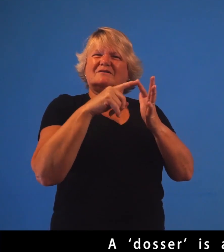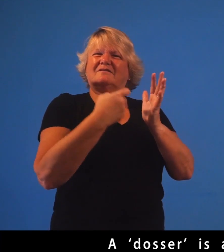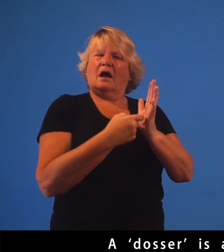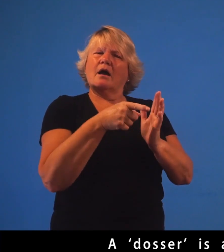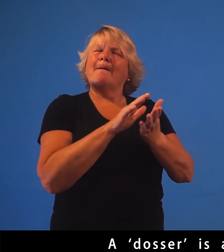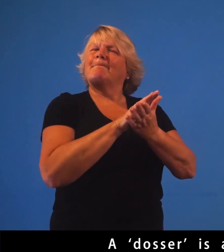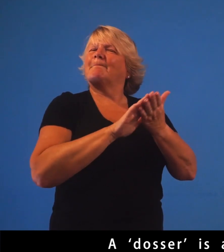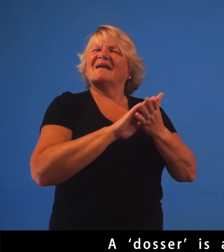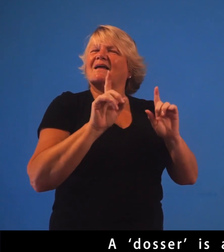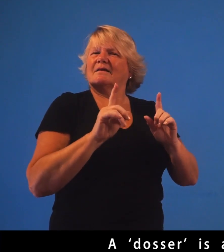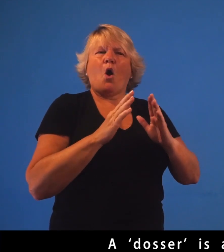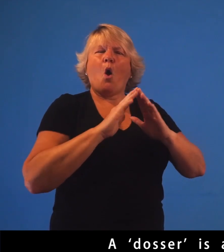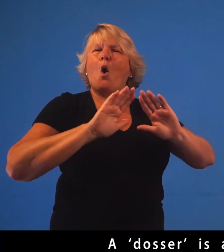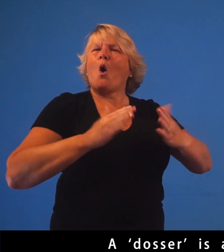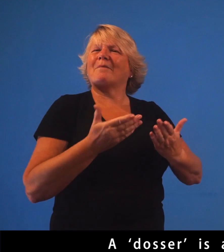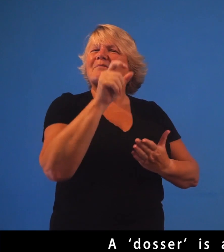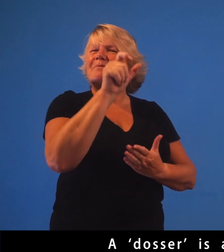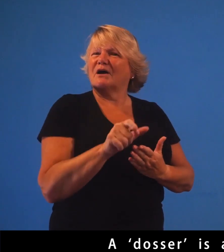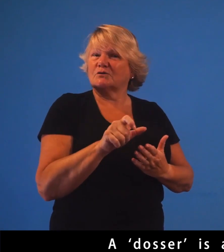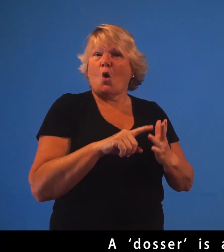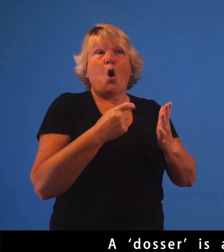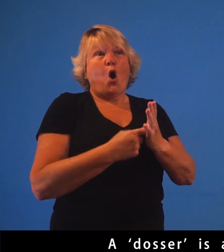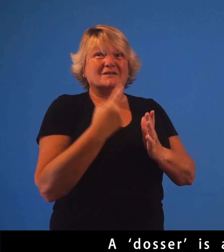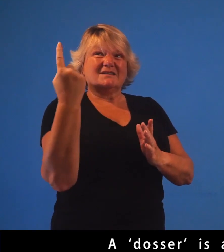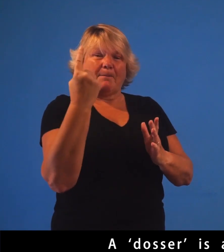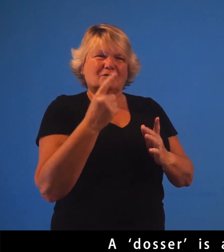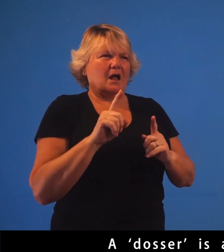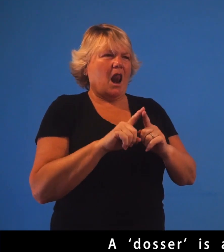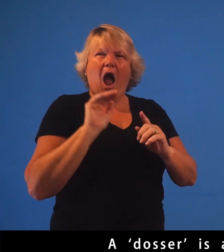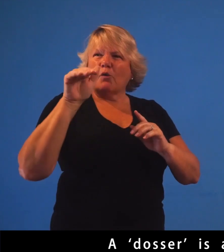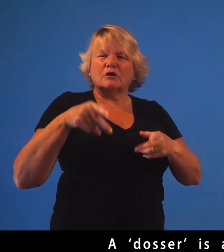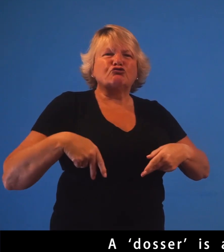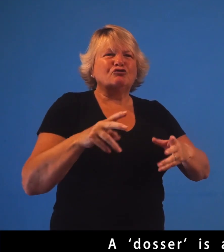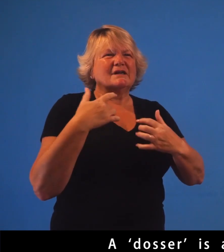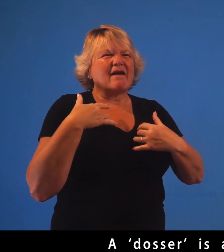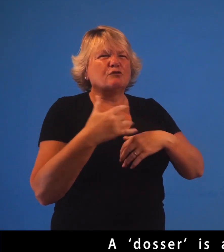A dosser is a homeless person or someone who sleeps rough.